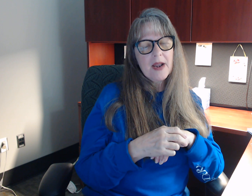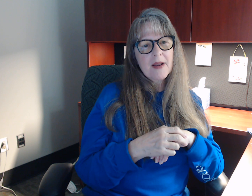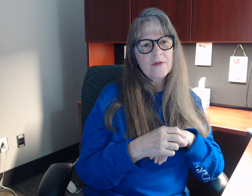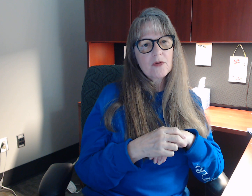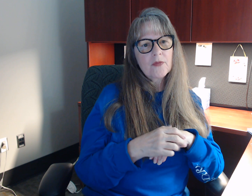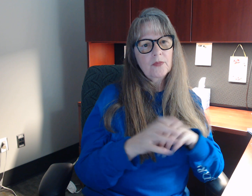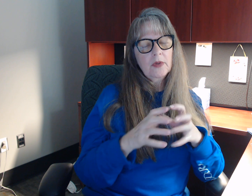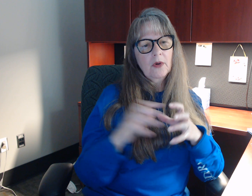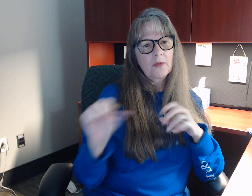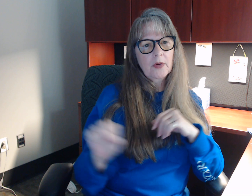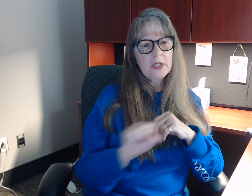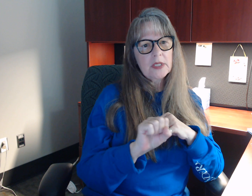you're, very southern.